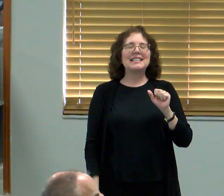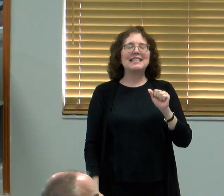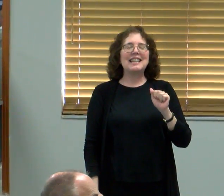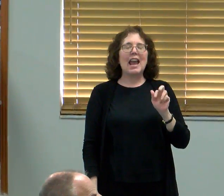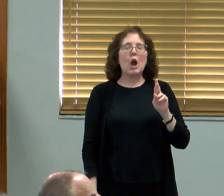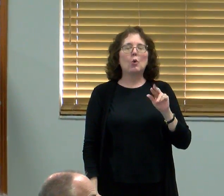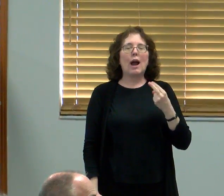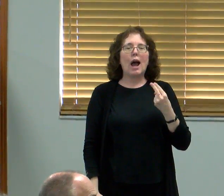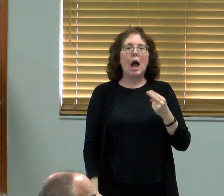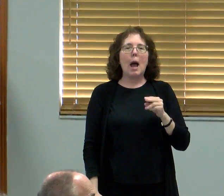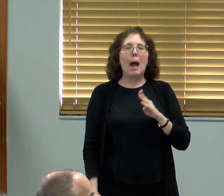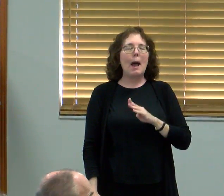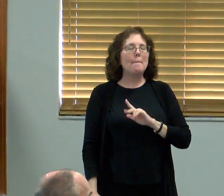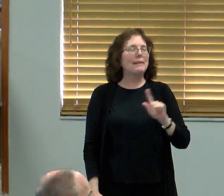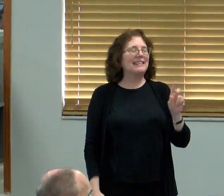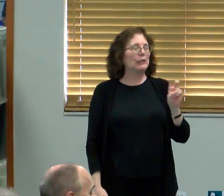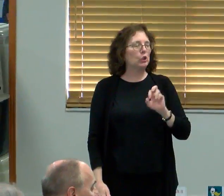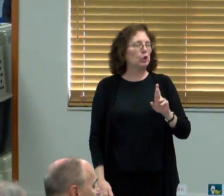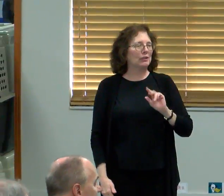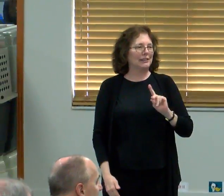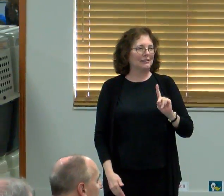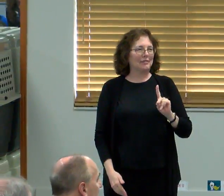Blizzard. Welcome, Sara.